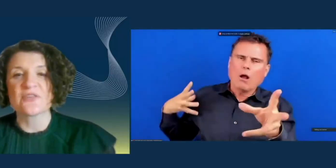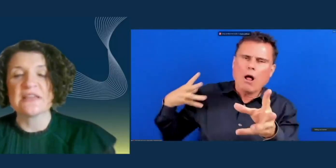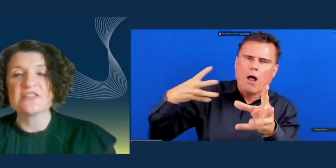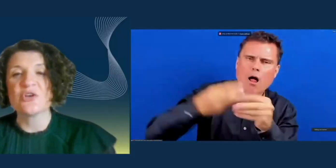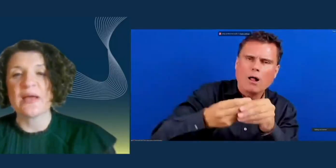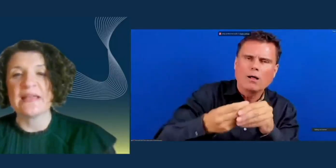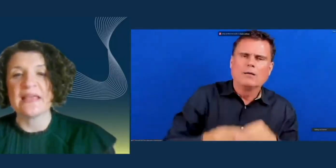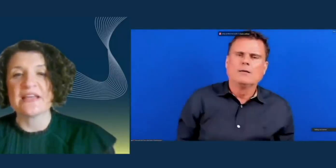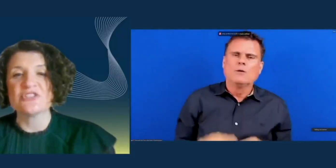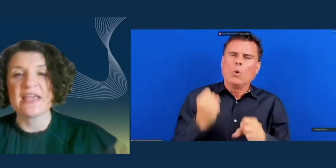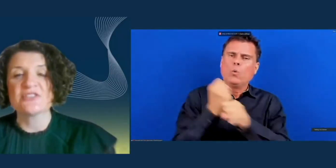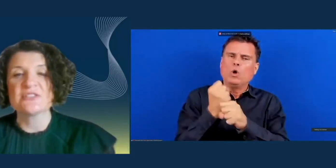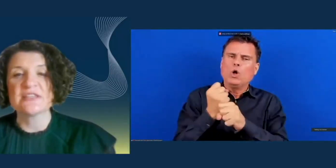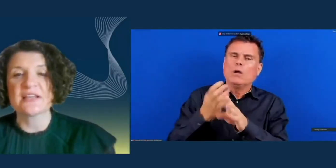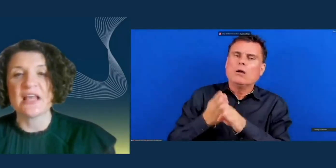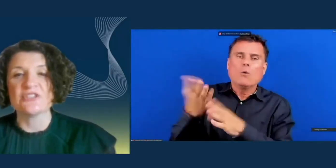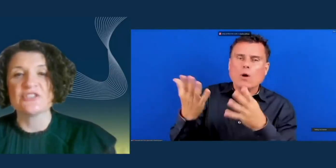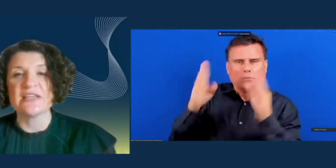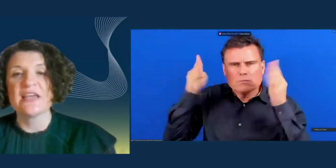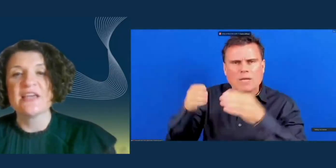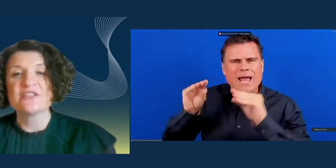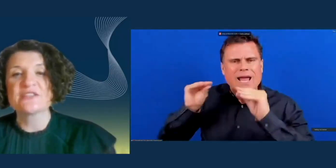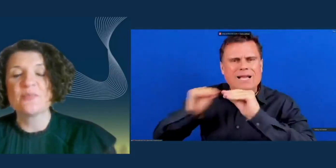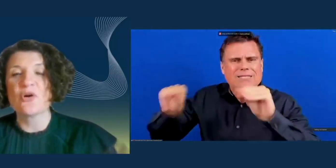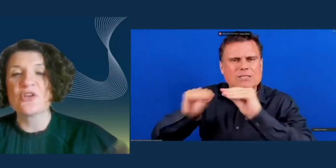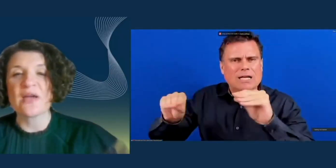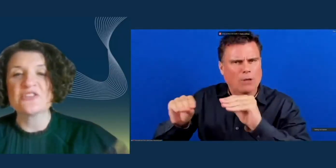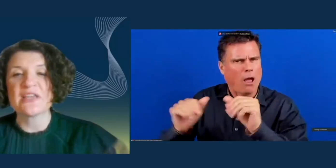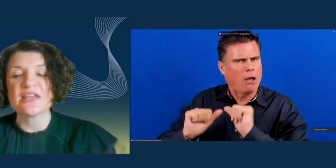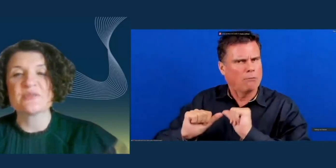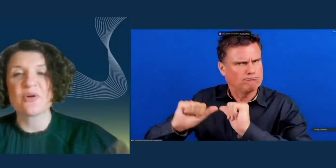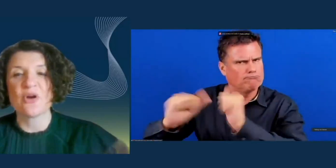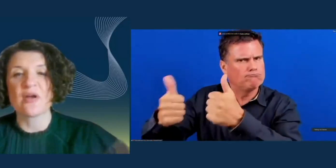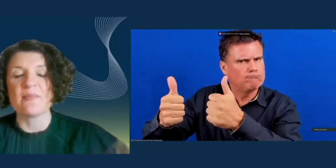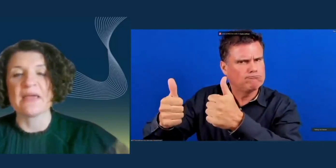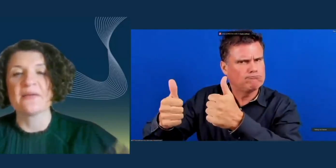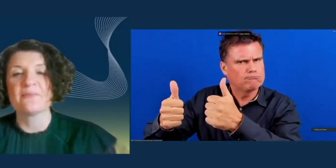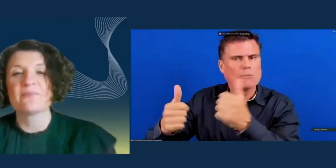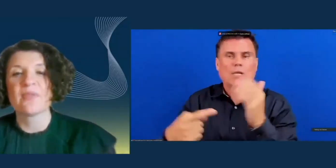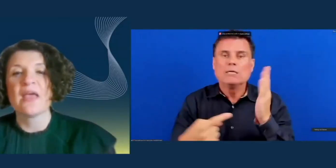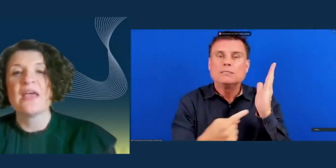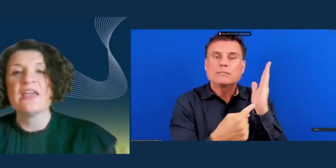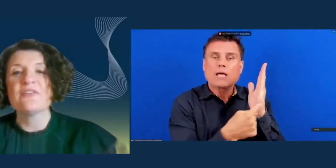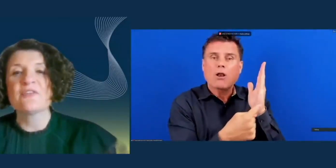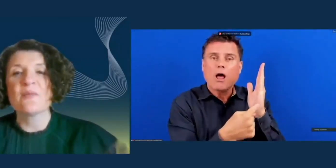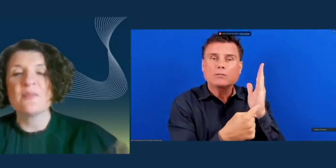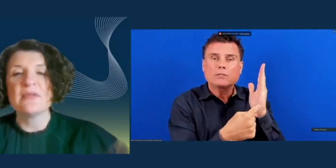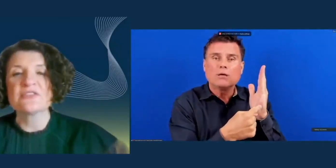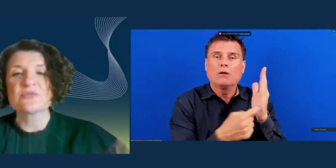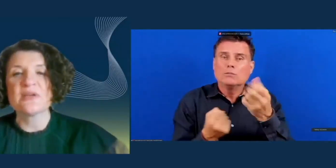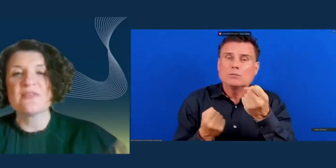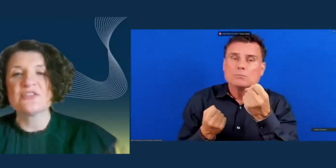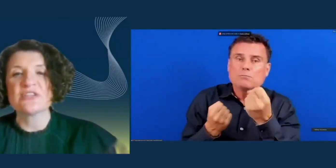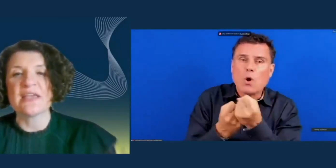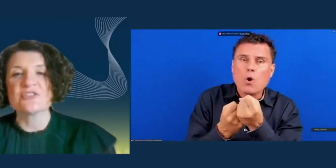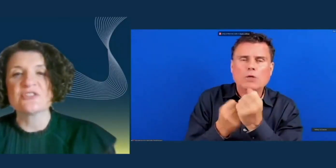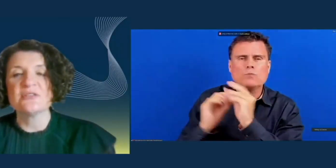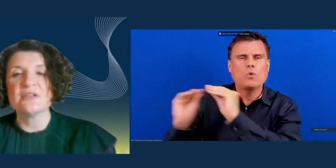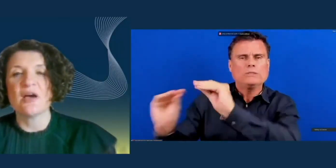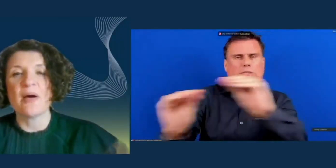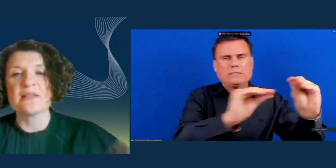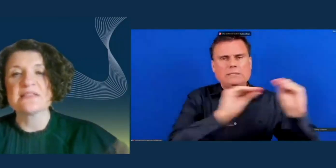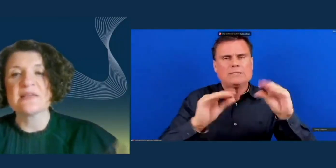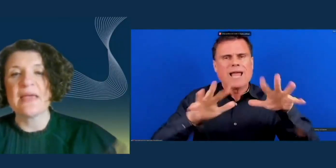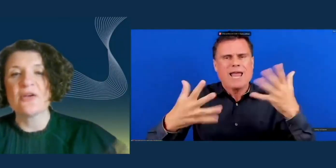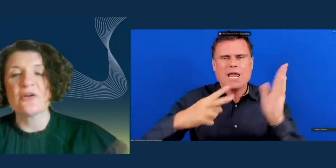solutions for integrating education technology to support your education programming. If you're from the Ministry of Education,